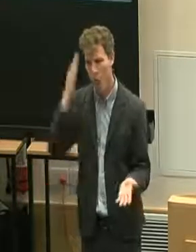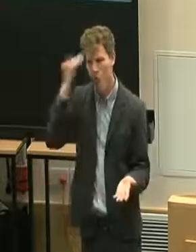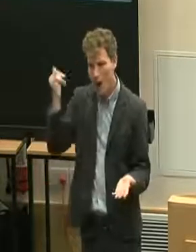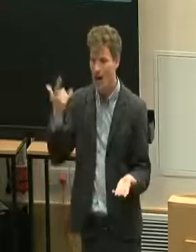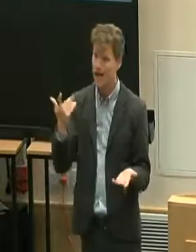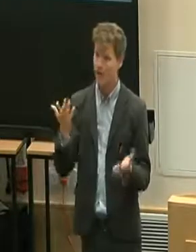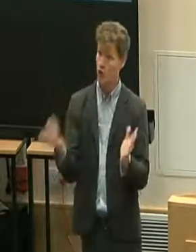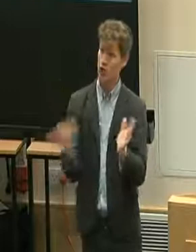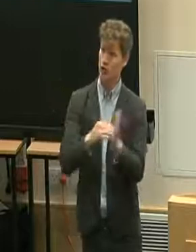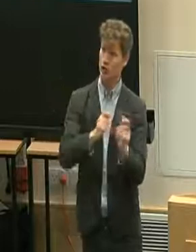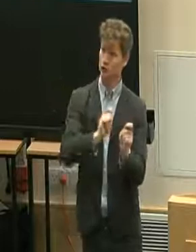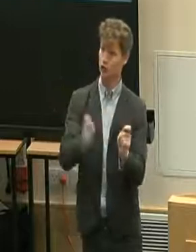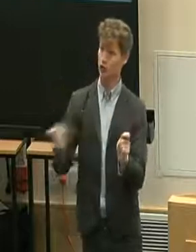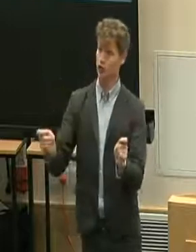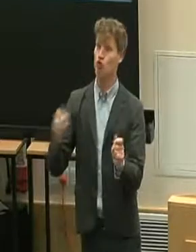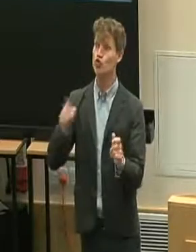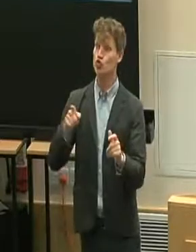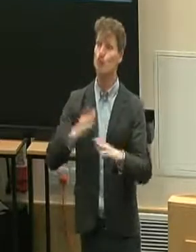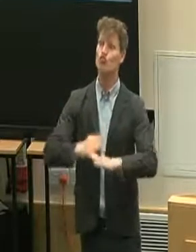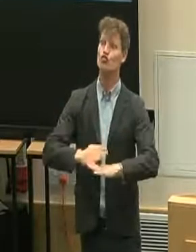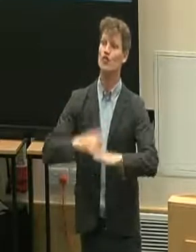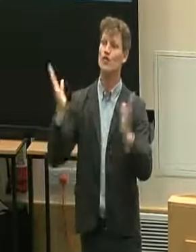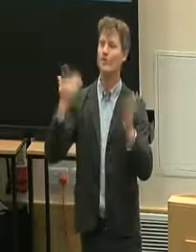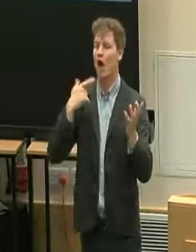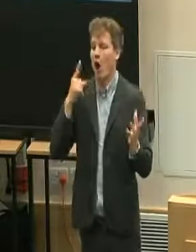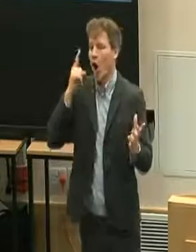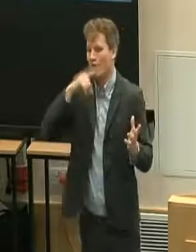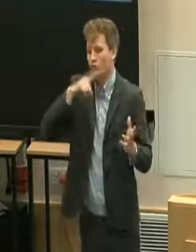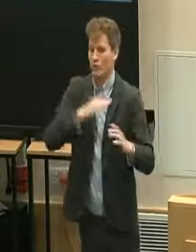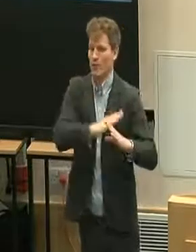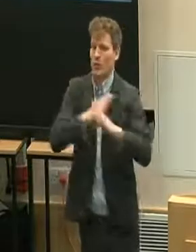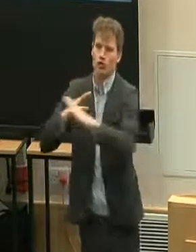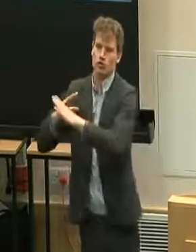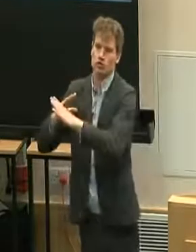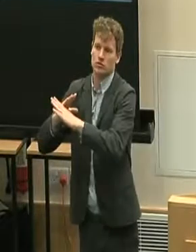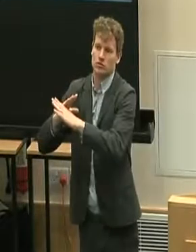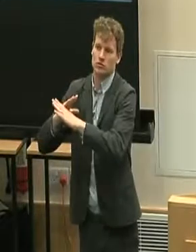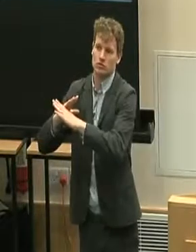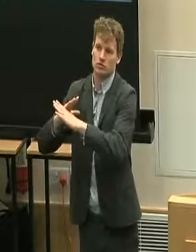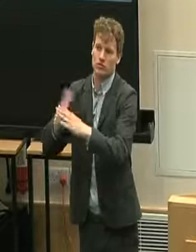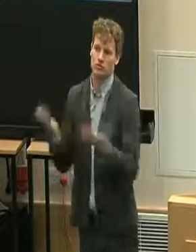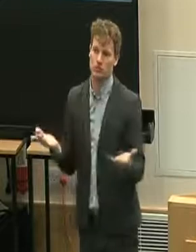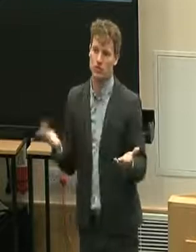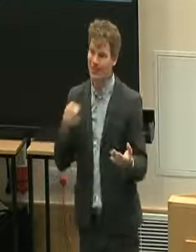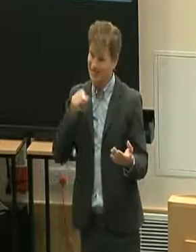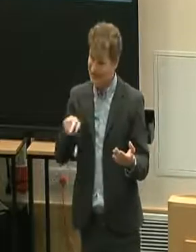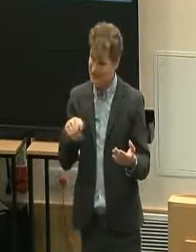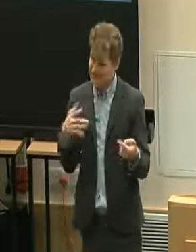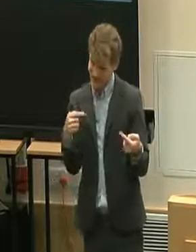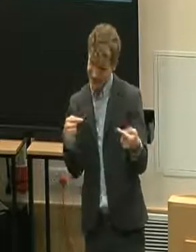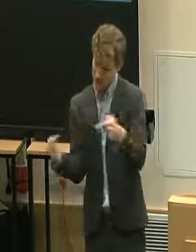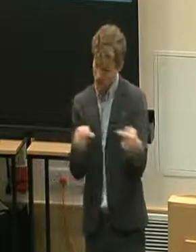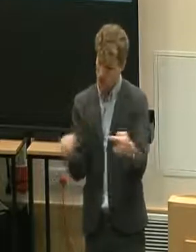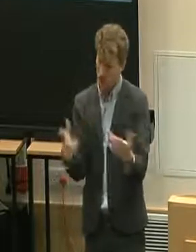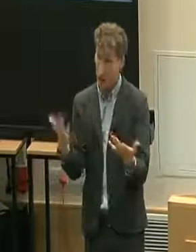The stronger version of equality of opportunity capability requires redistribution. So there's our tension. A government